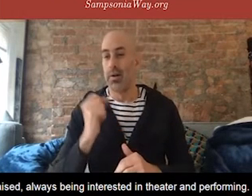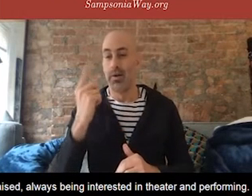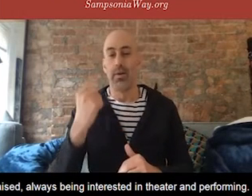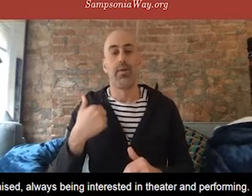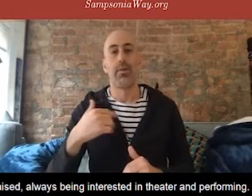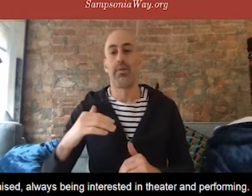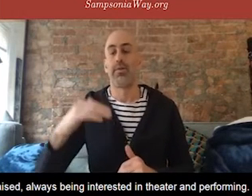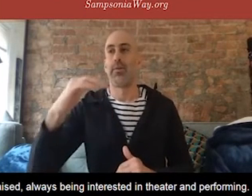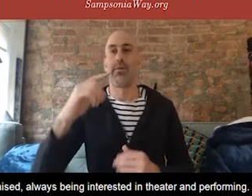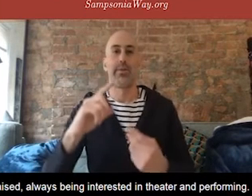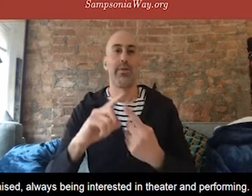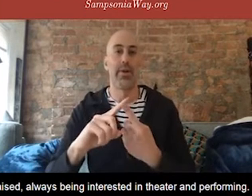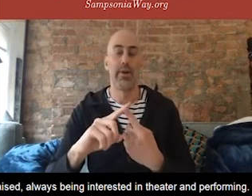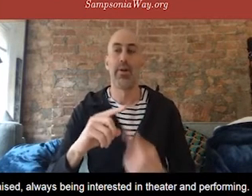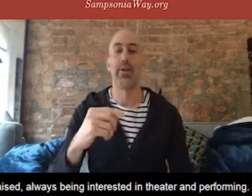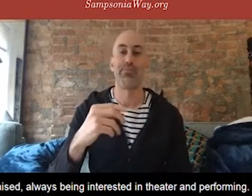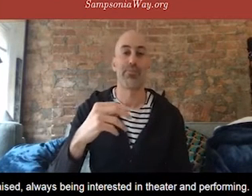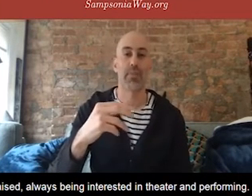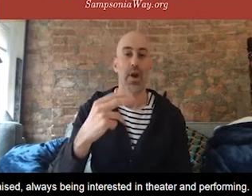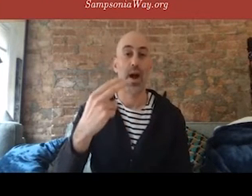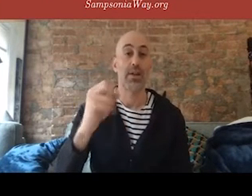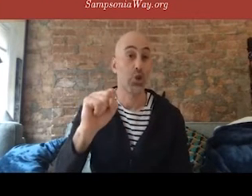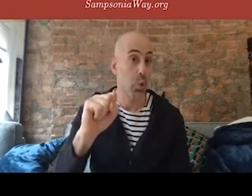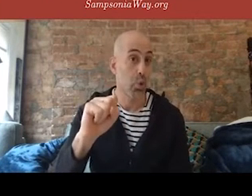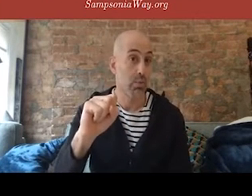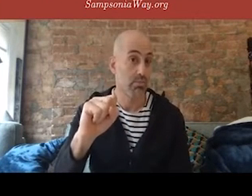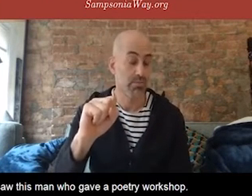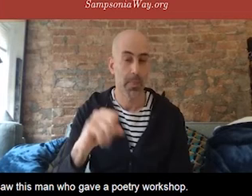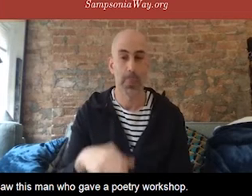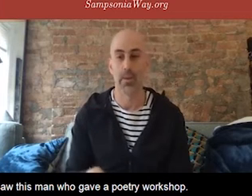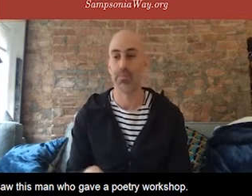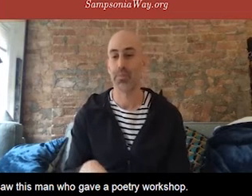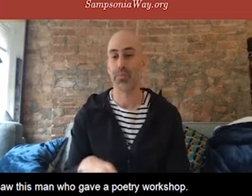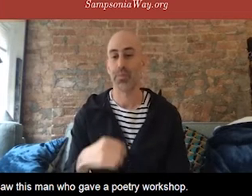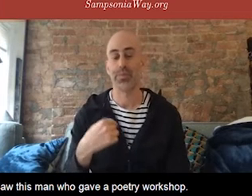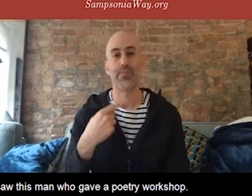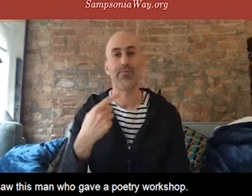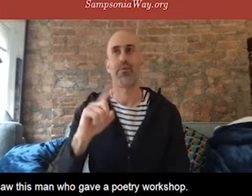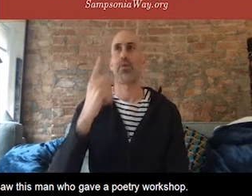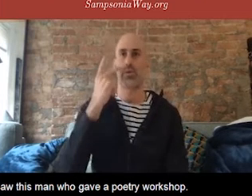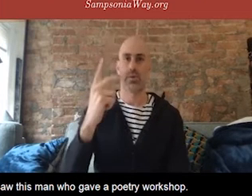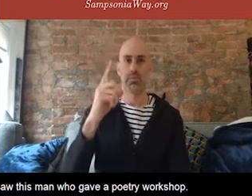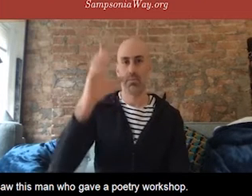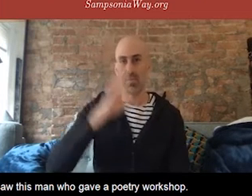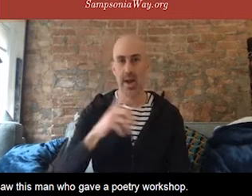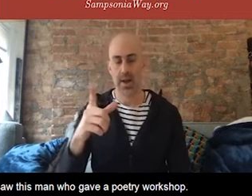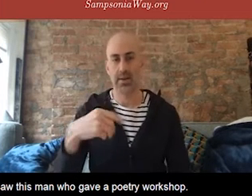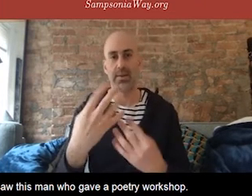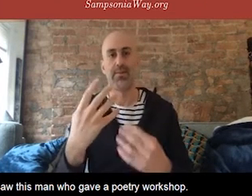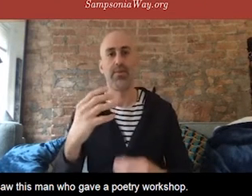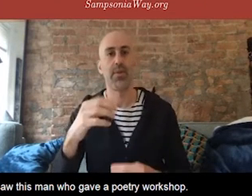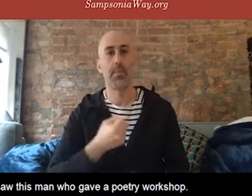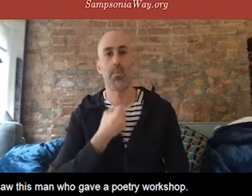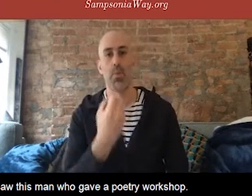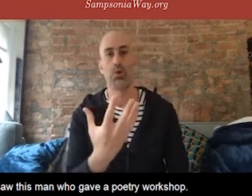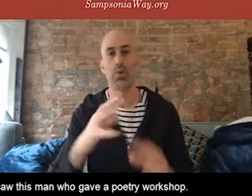I was born and raised always being interested in theater and performing. But it wasn't until high school when I first